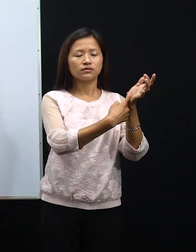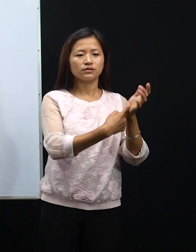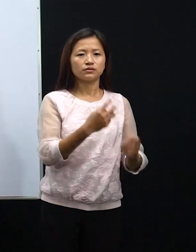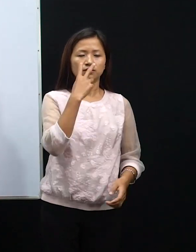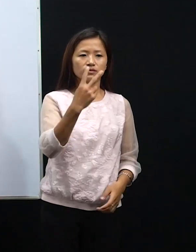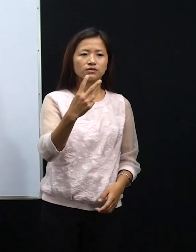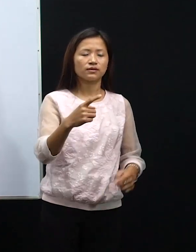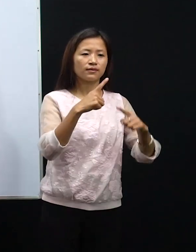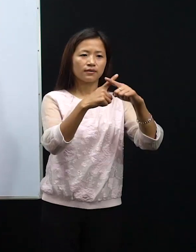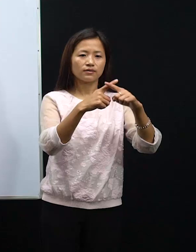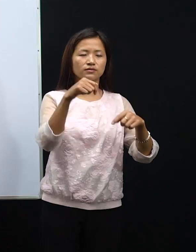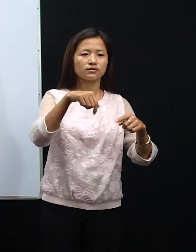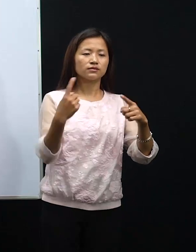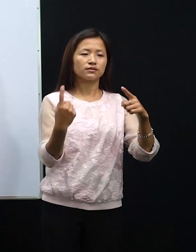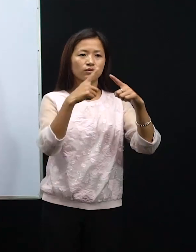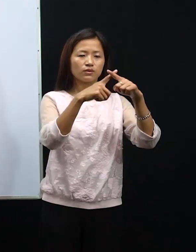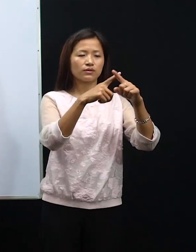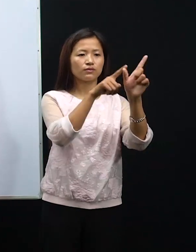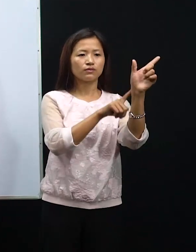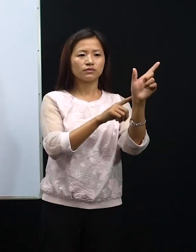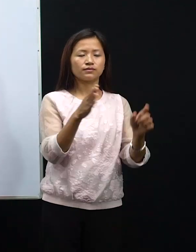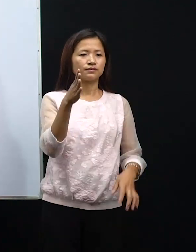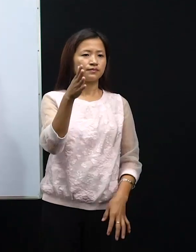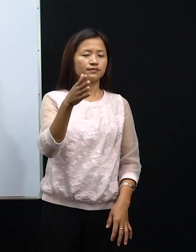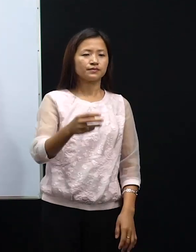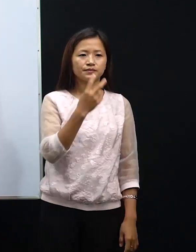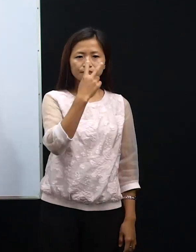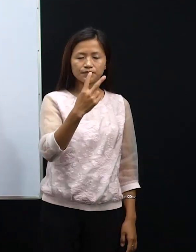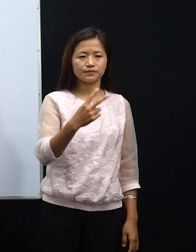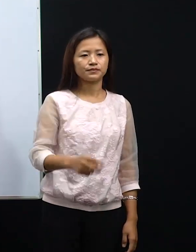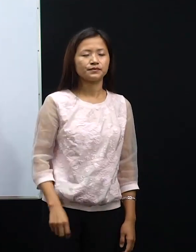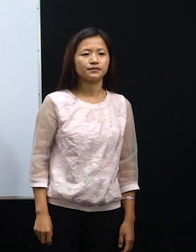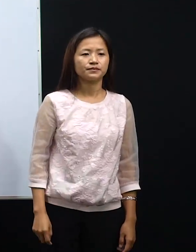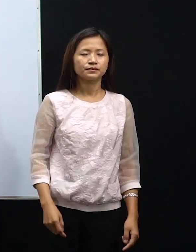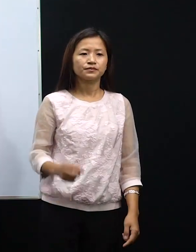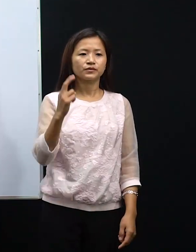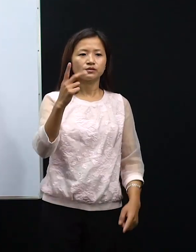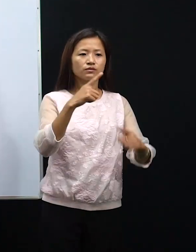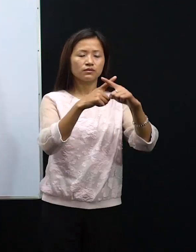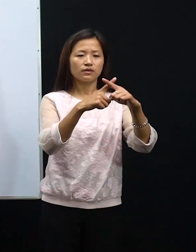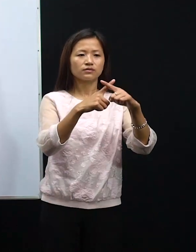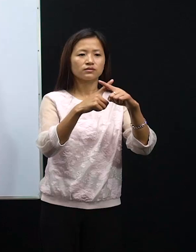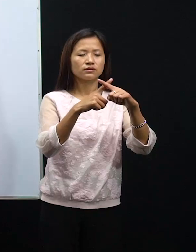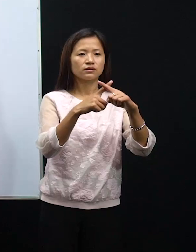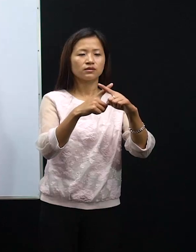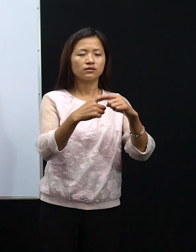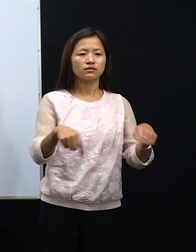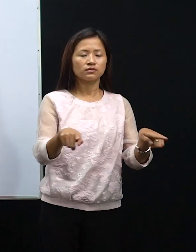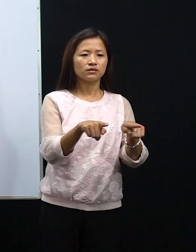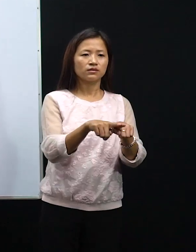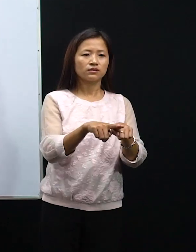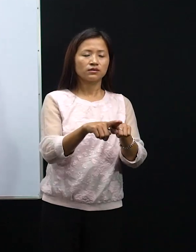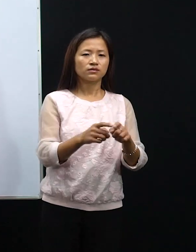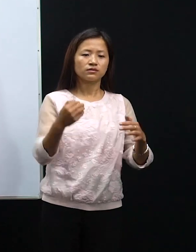here. But you don't have a y over here. 2x, you simply have 2x. And